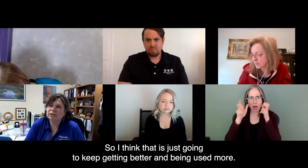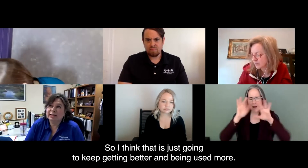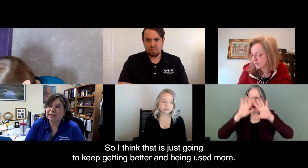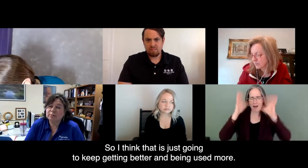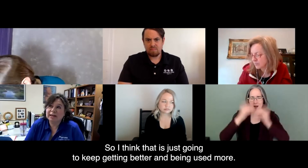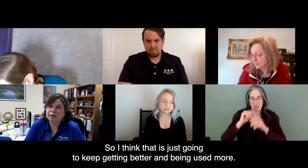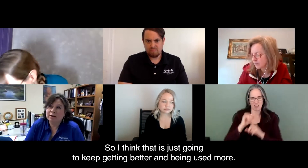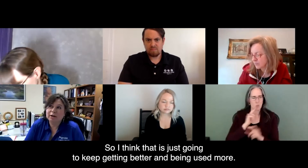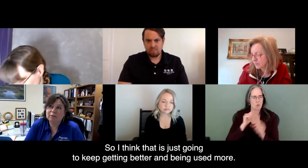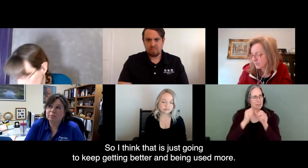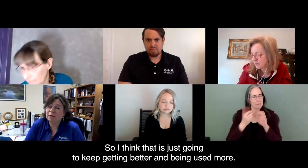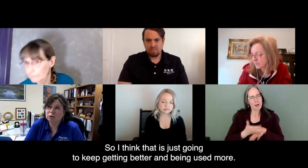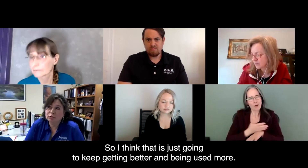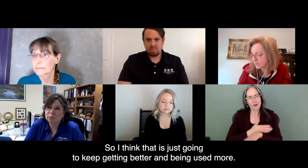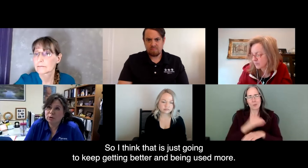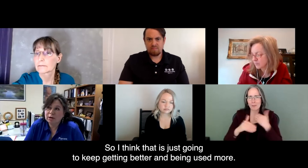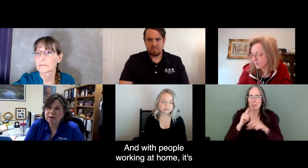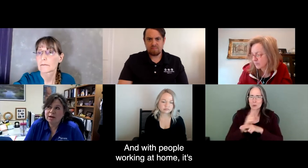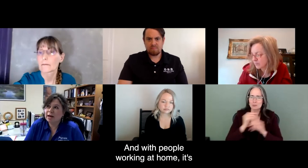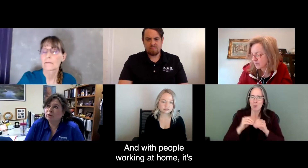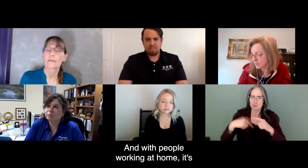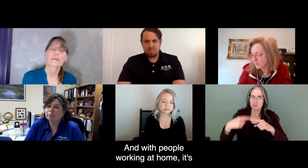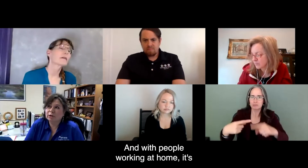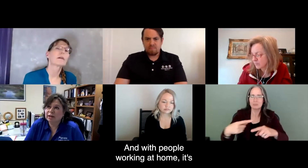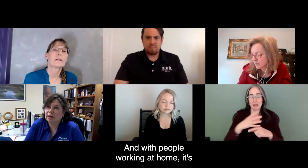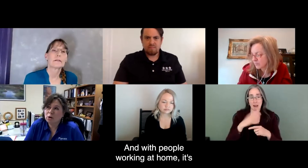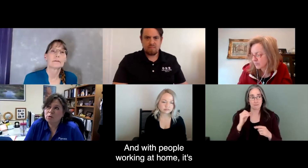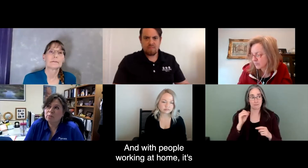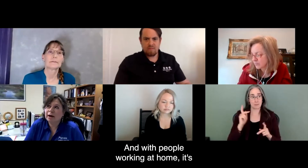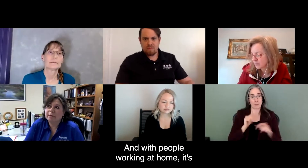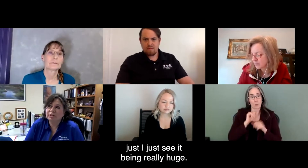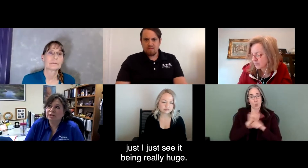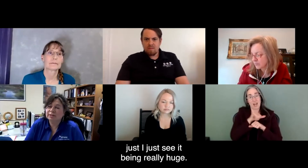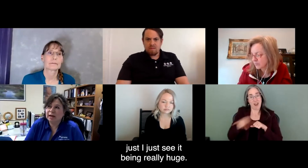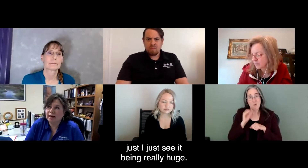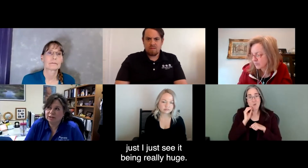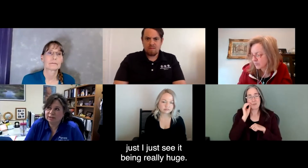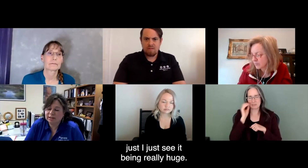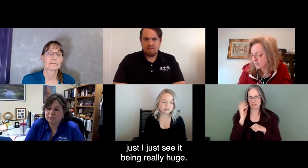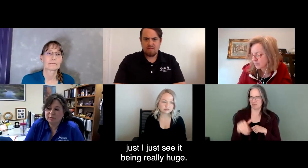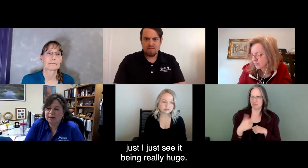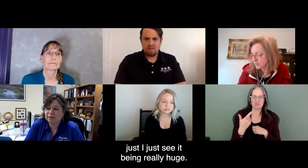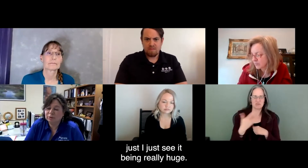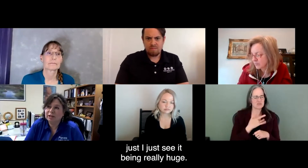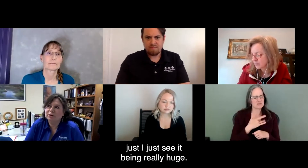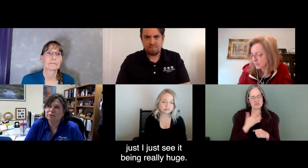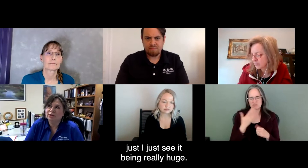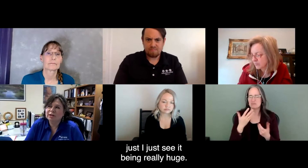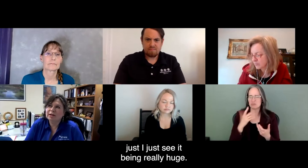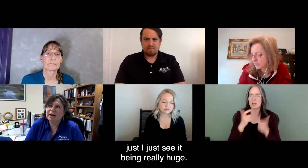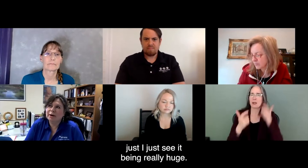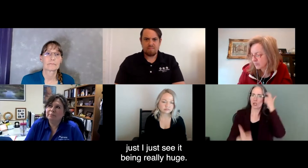that it's just going to keep getting better and being used more. And with people working at home, it's just, I just see it being really